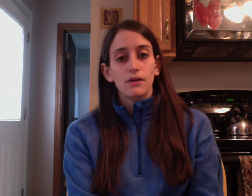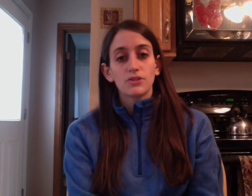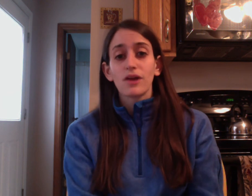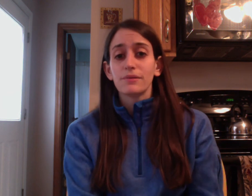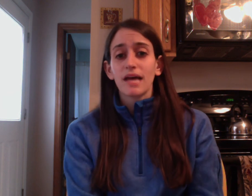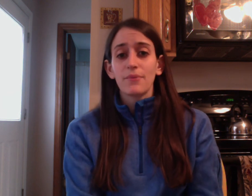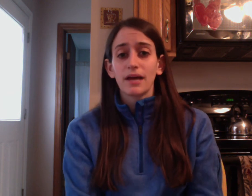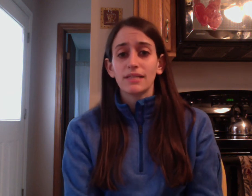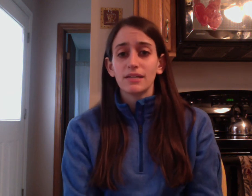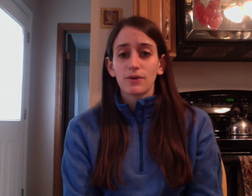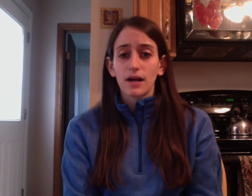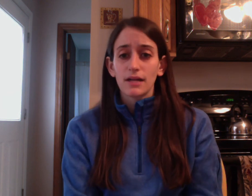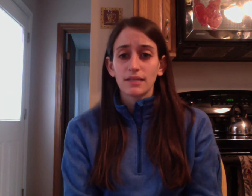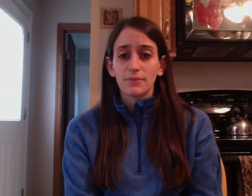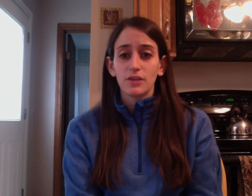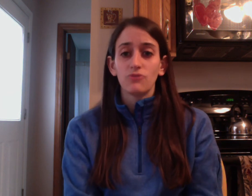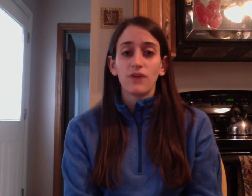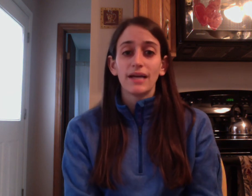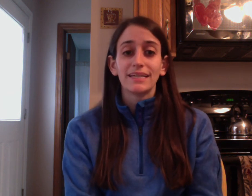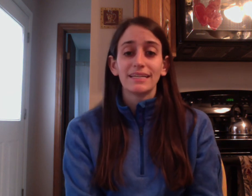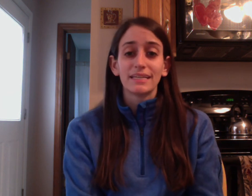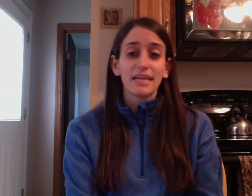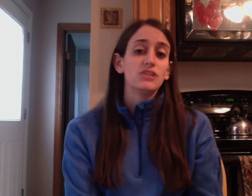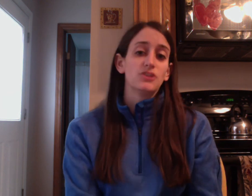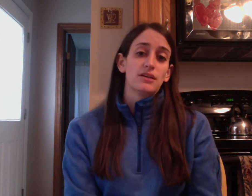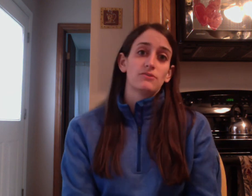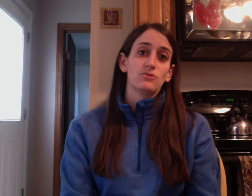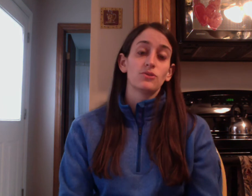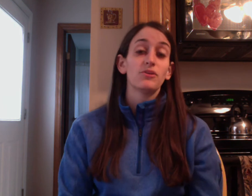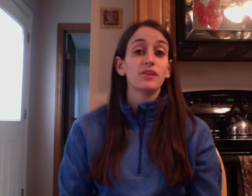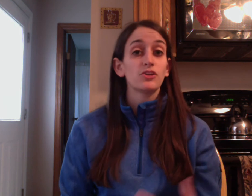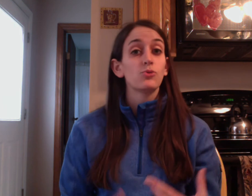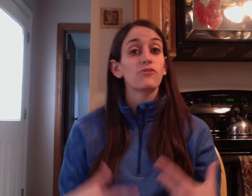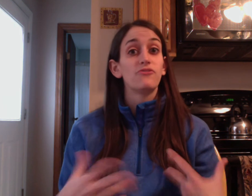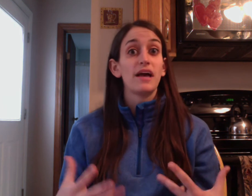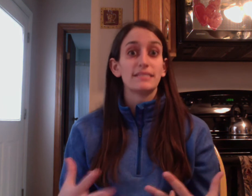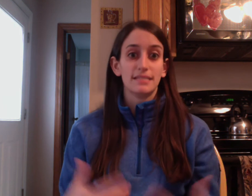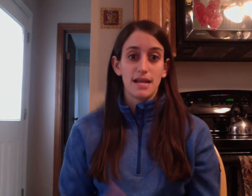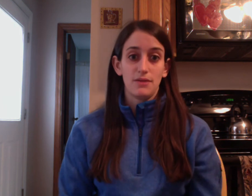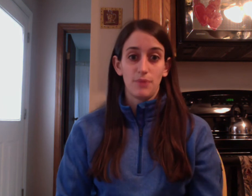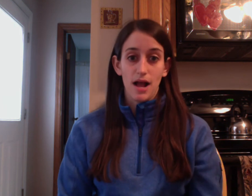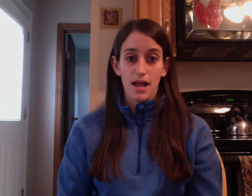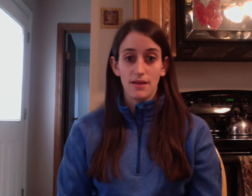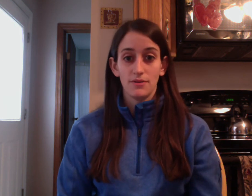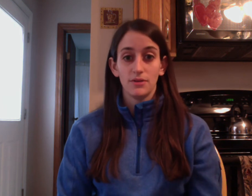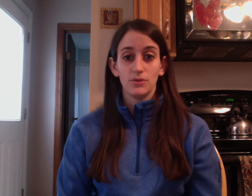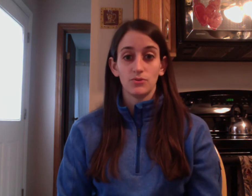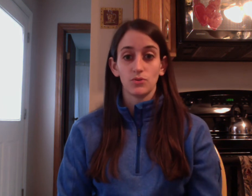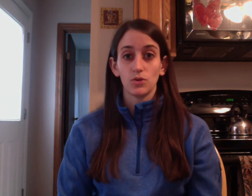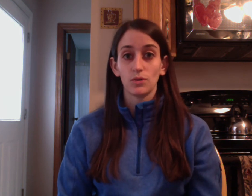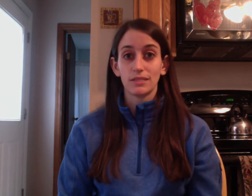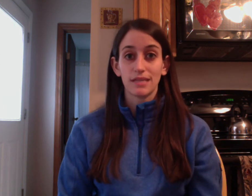Describe a topic, idea, or concept that you find engaging. So something that you are fascinated by. So you would